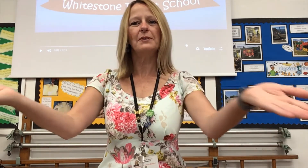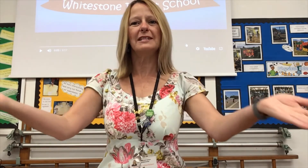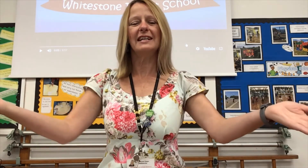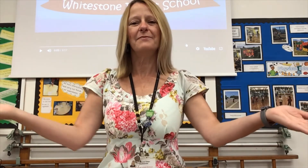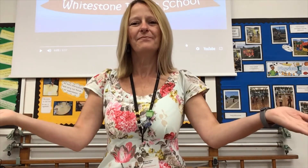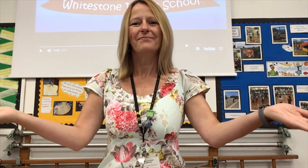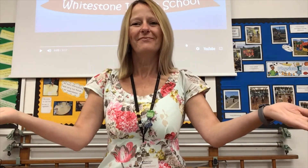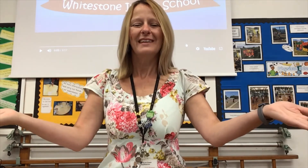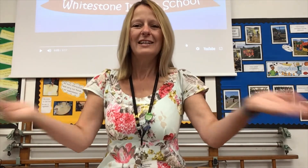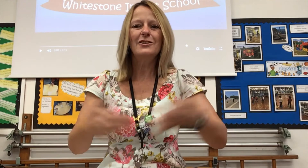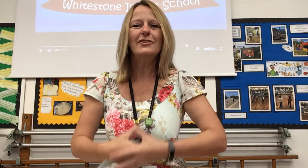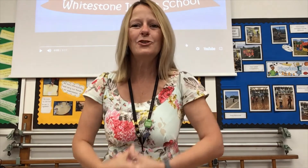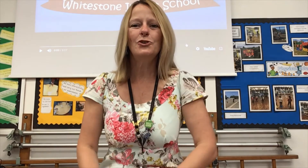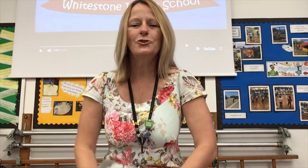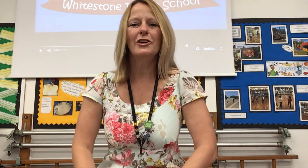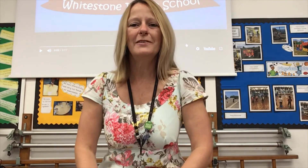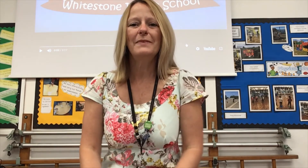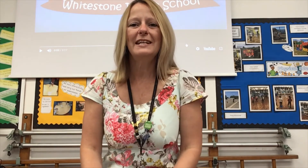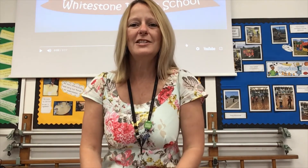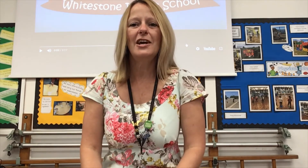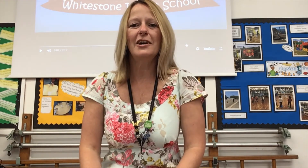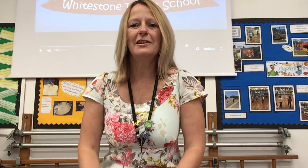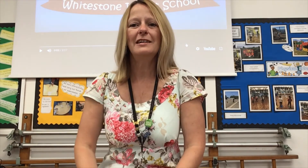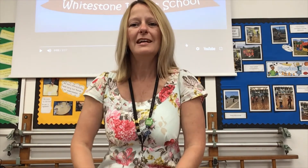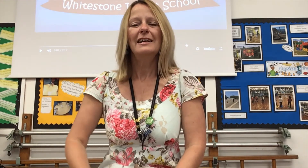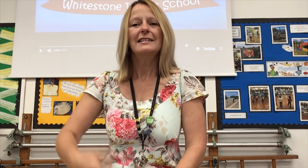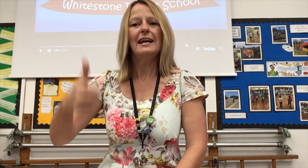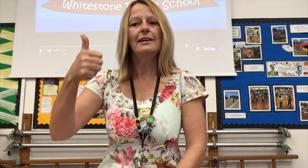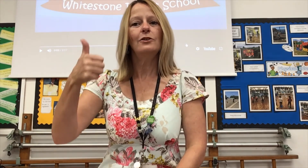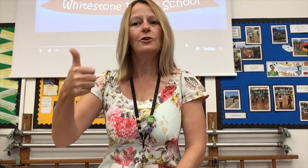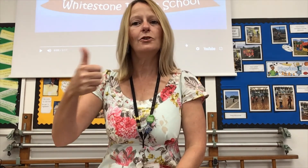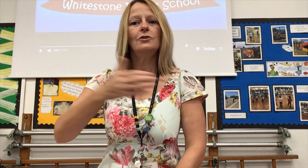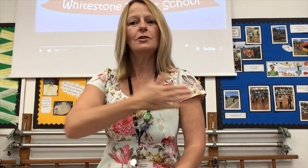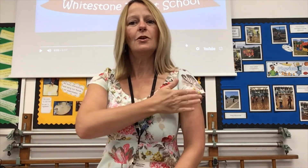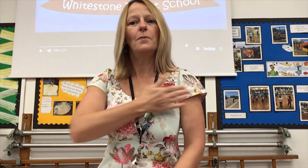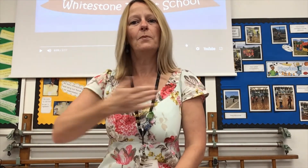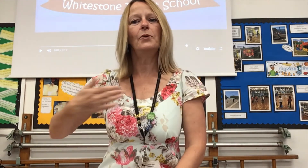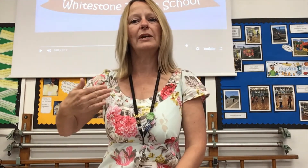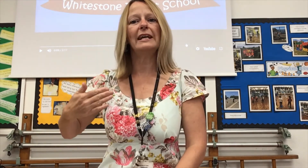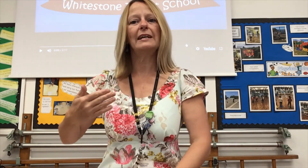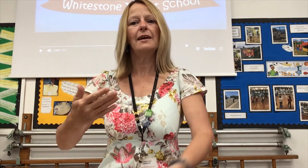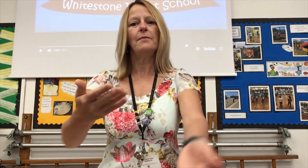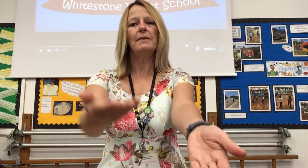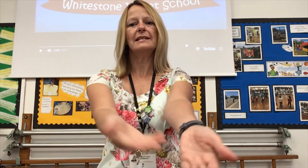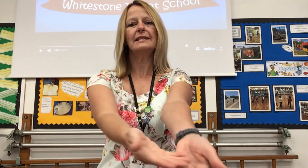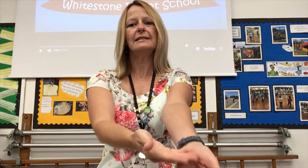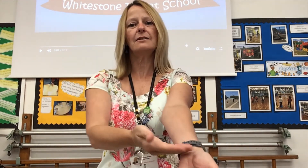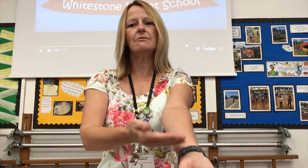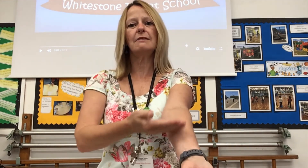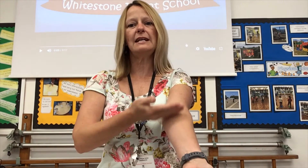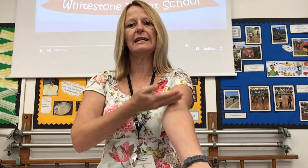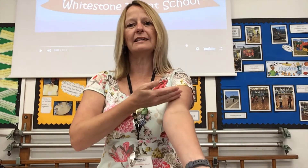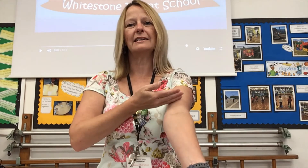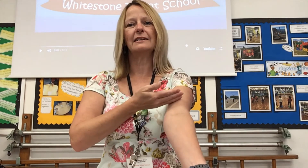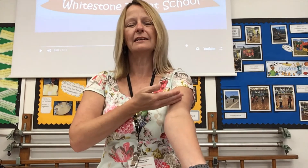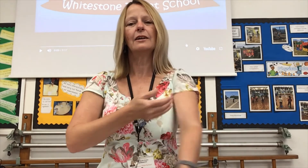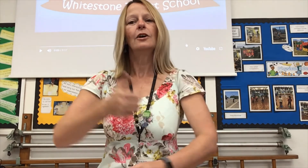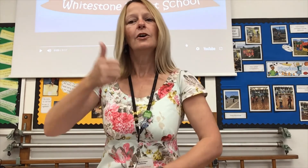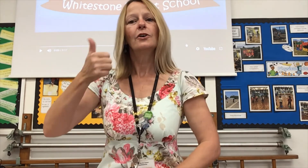everybody. And all of the children, in turn, say, good morning, Mrs. Green.